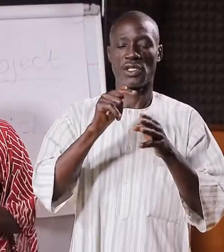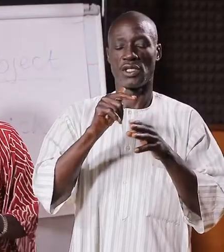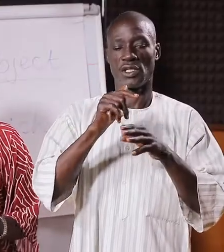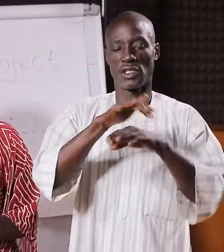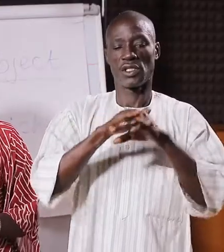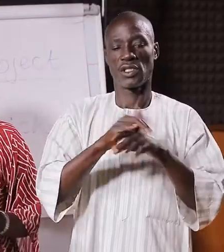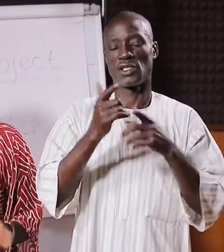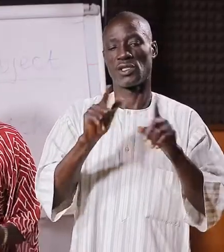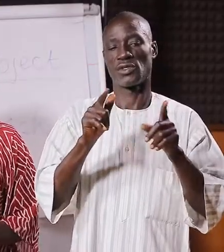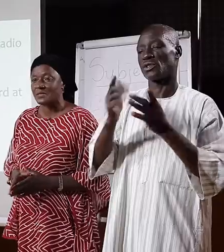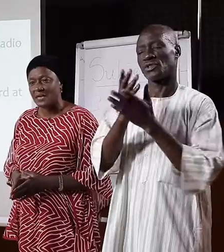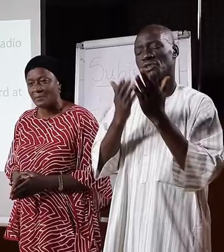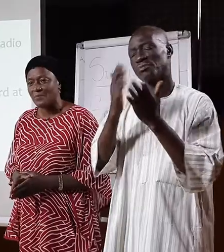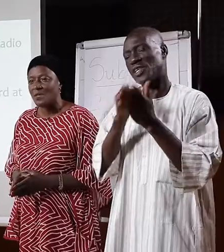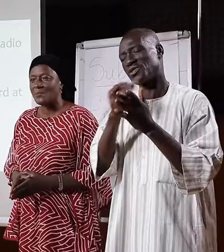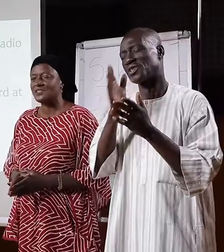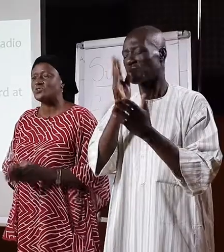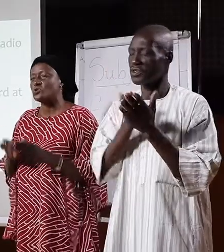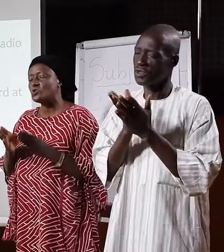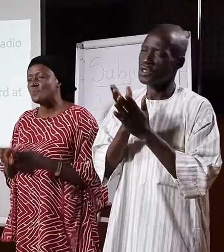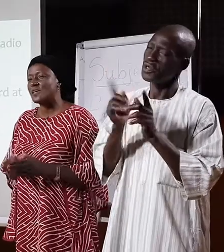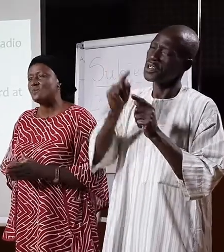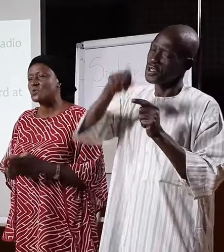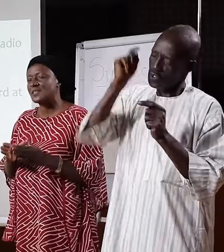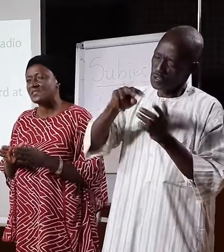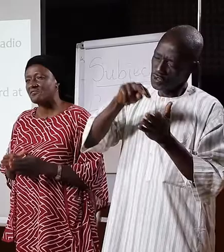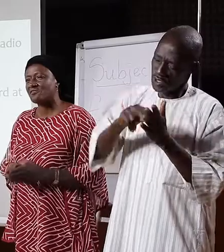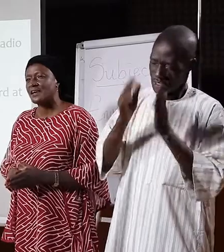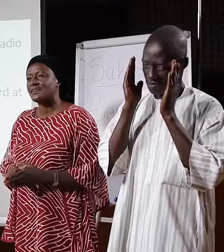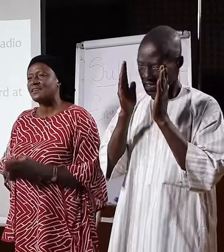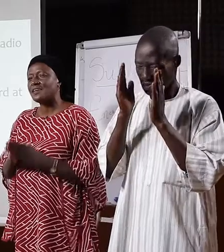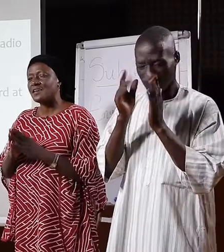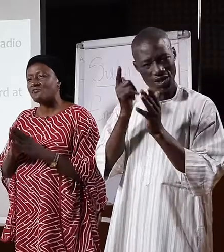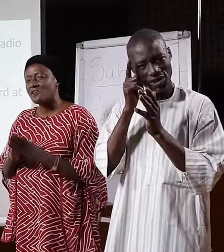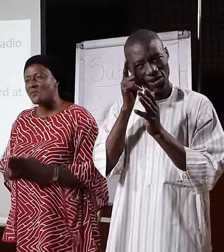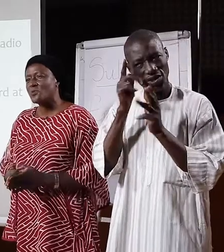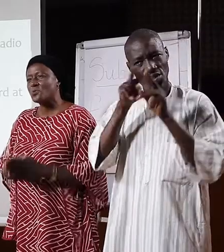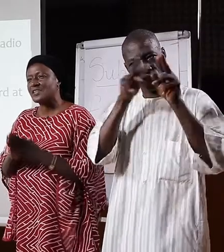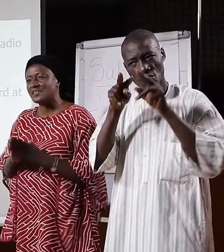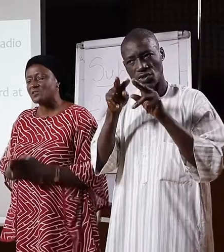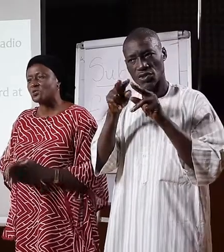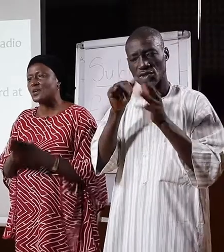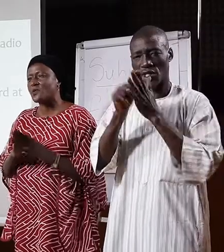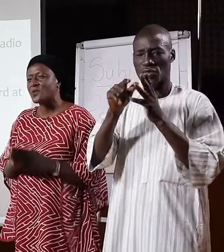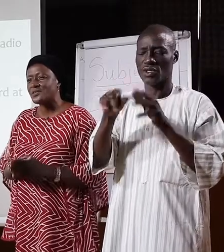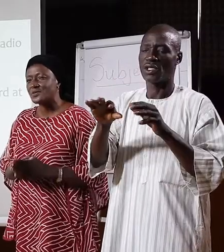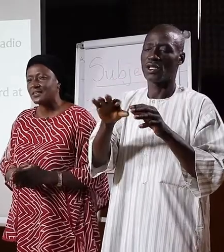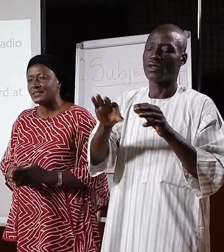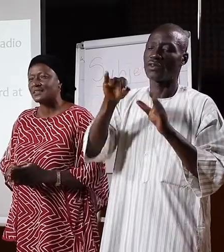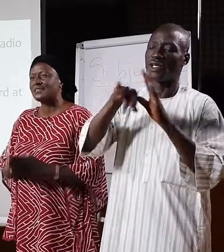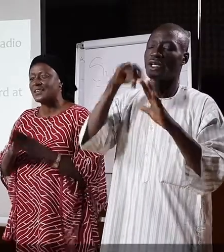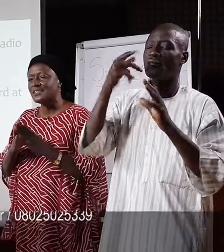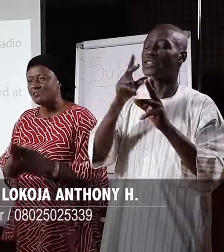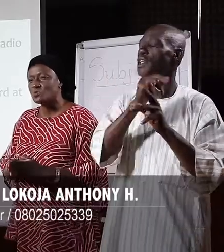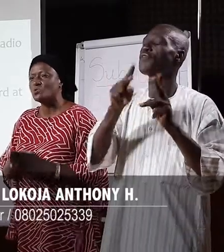Some may not be correct all the time, but you should be able to identify a very good television and radio